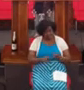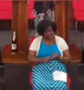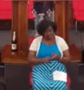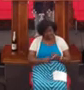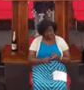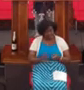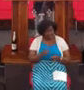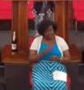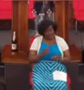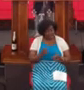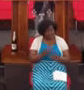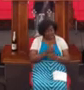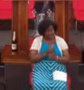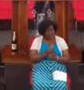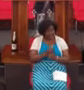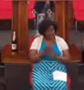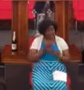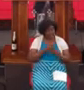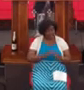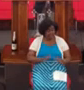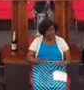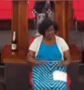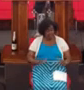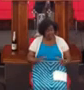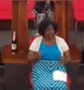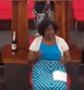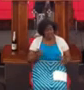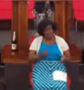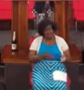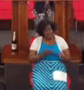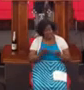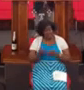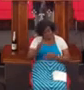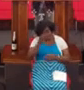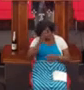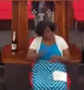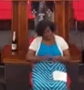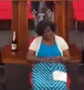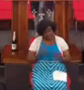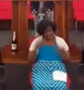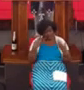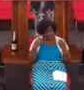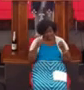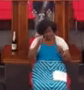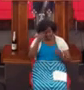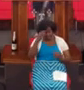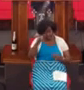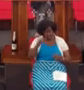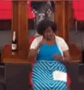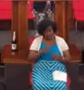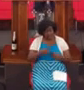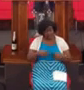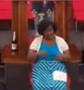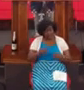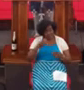says, and they held their peace. He took him, the man that is, and healed him, and he let